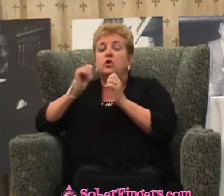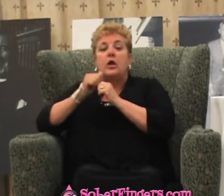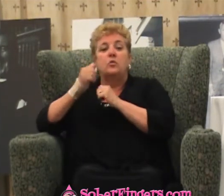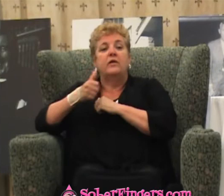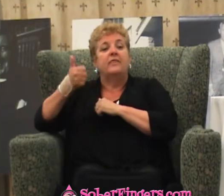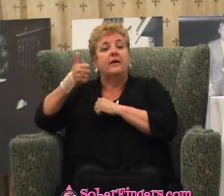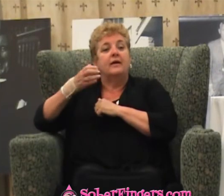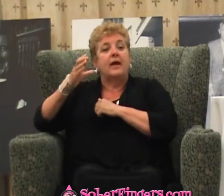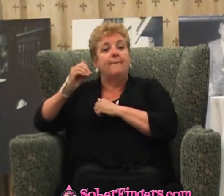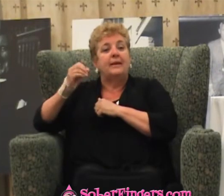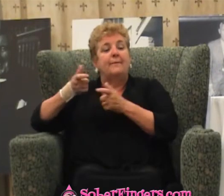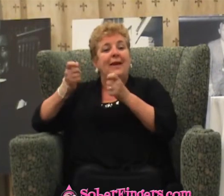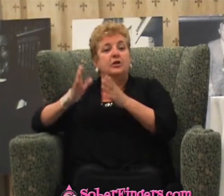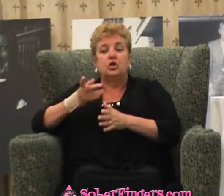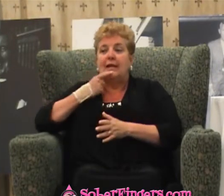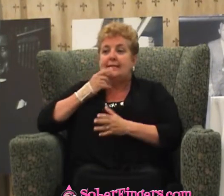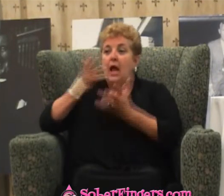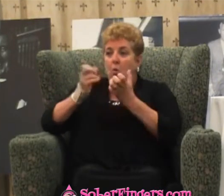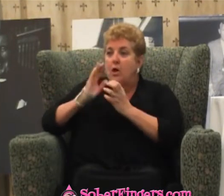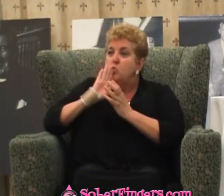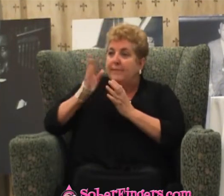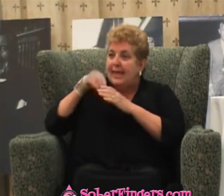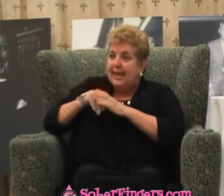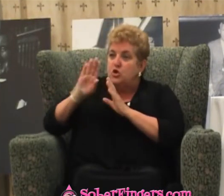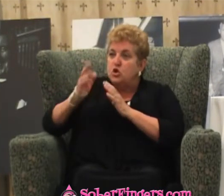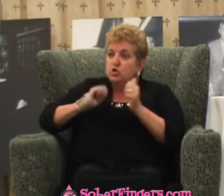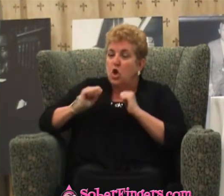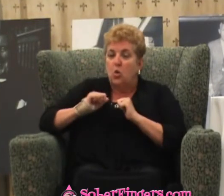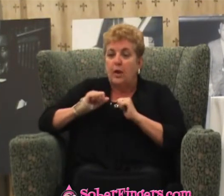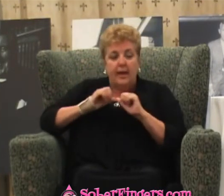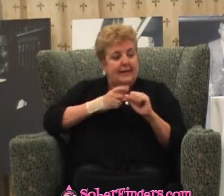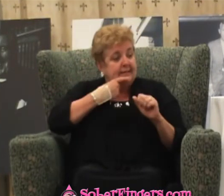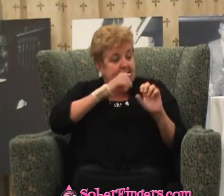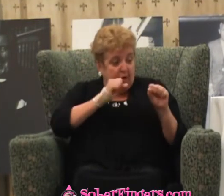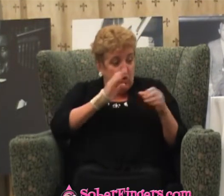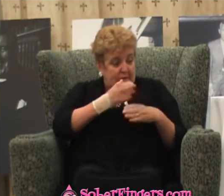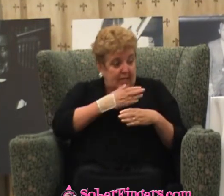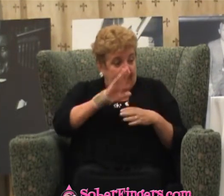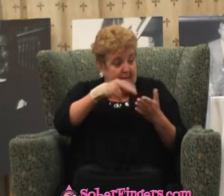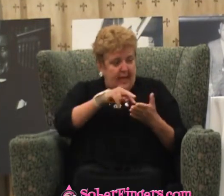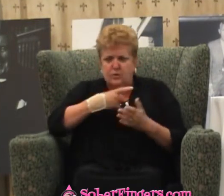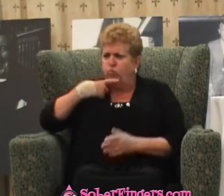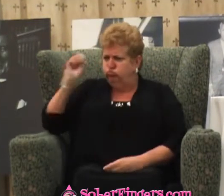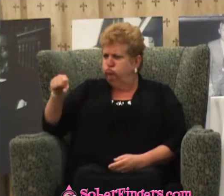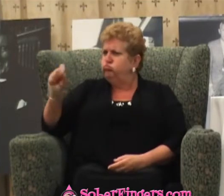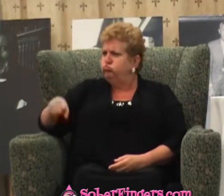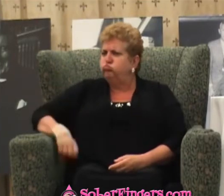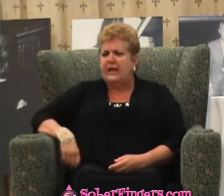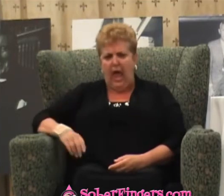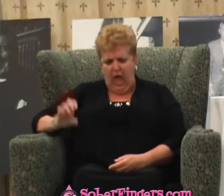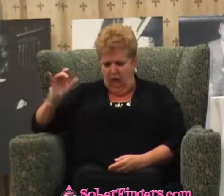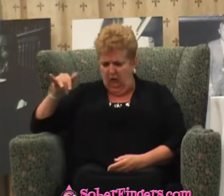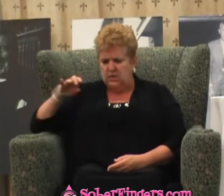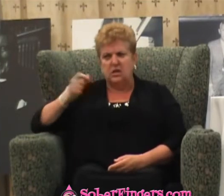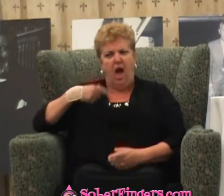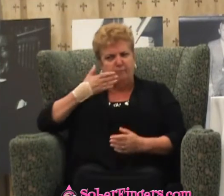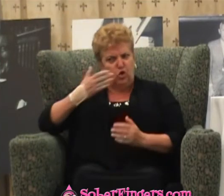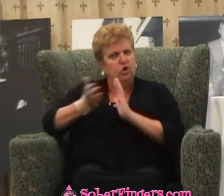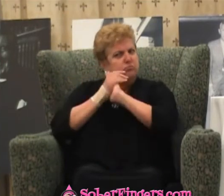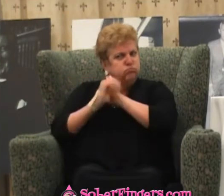I said, I want to be in your show. He said, can you sing and dance? I said, yeah, I sing and dance. Yeah, I'm good at it. And he said, are you? He said,